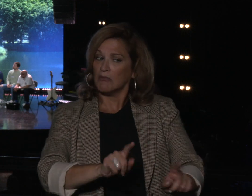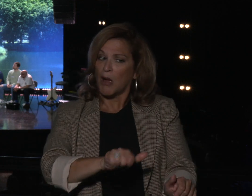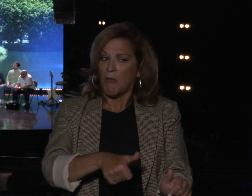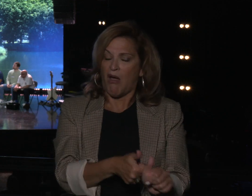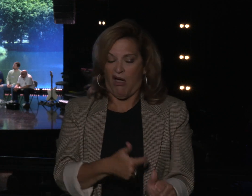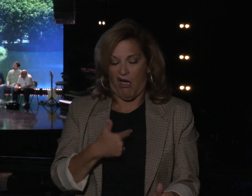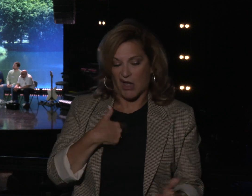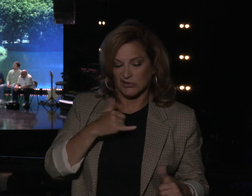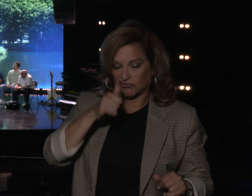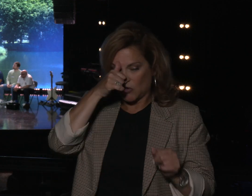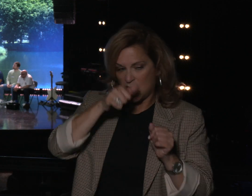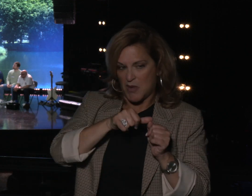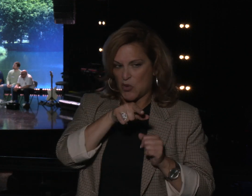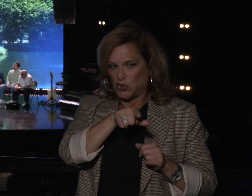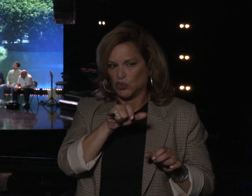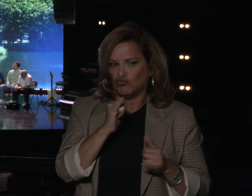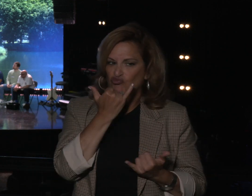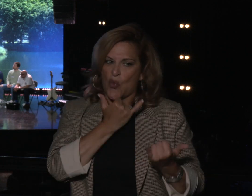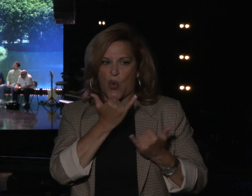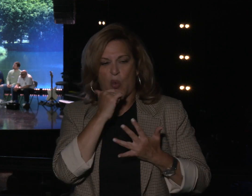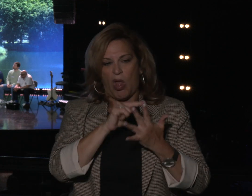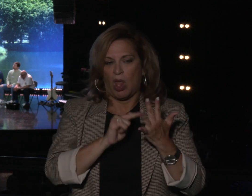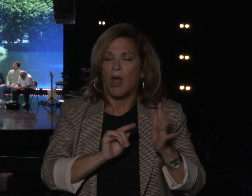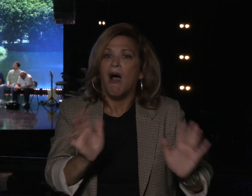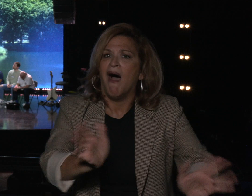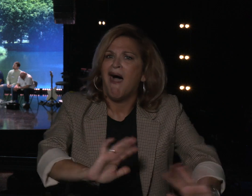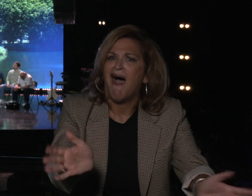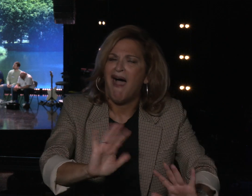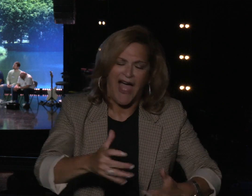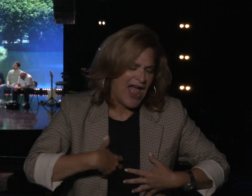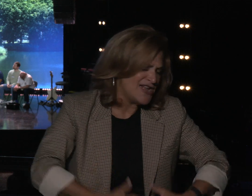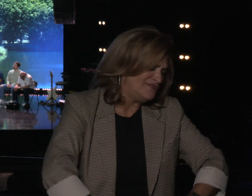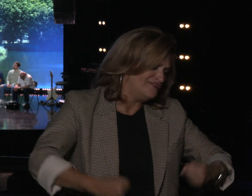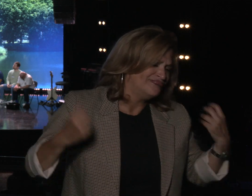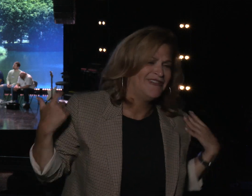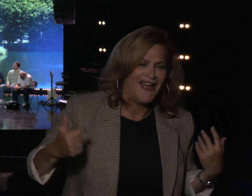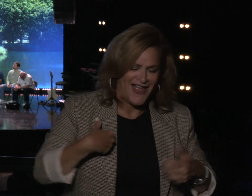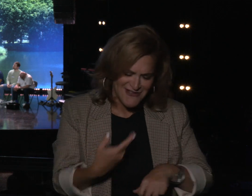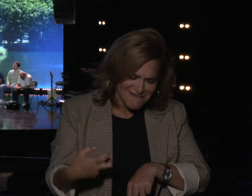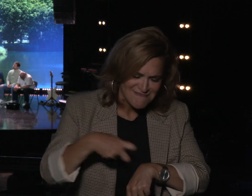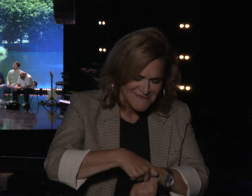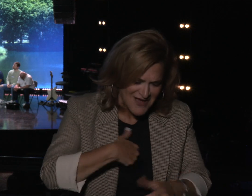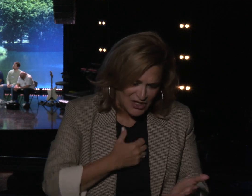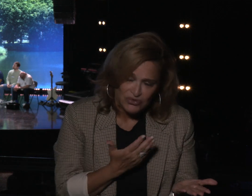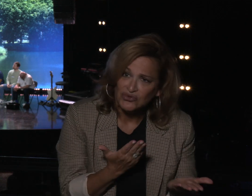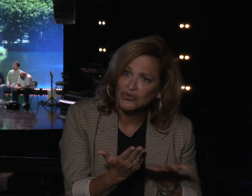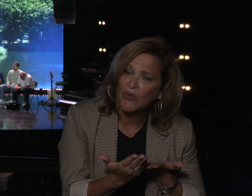get in the uniform of a servant and I just serve and I love.